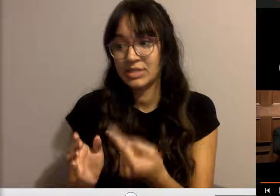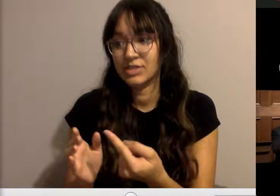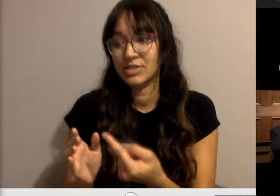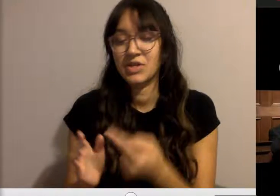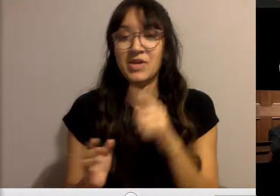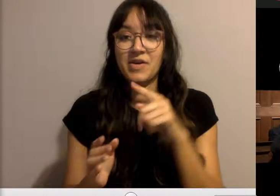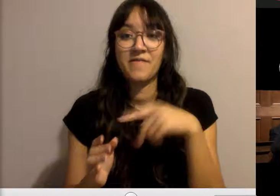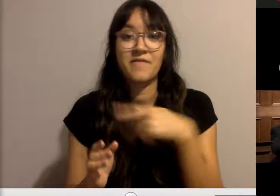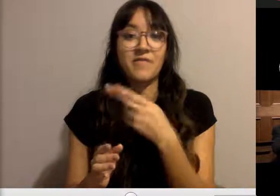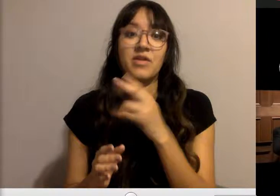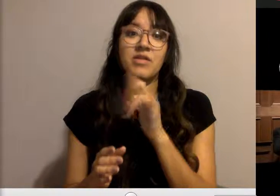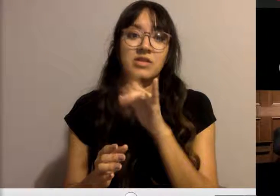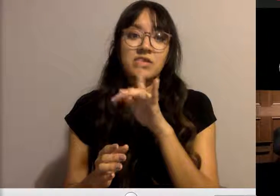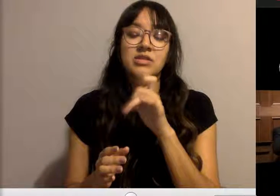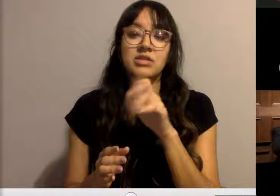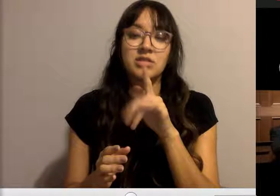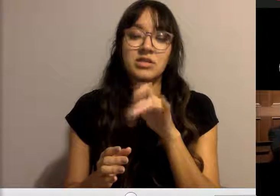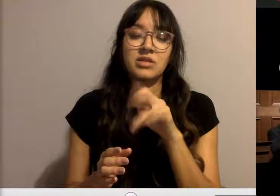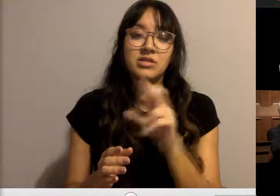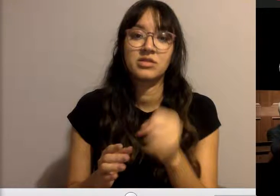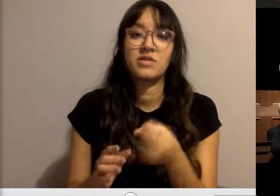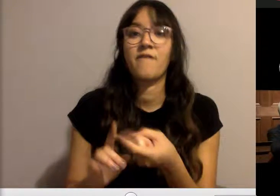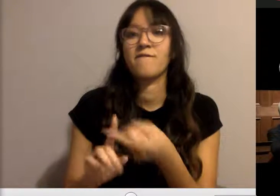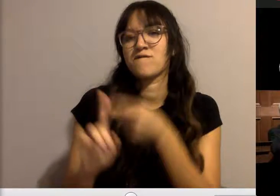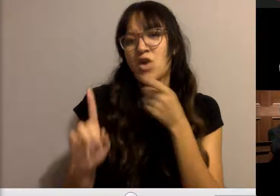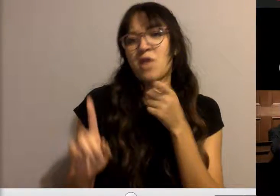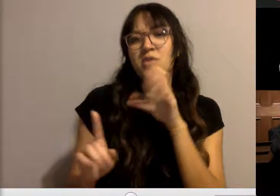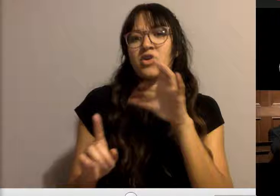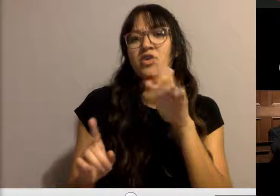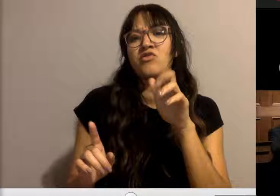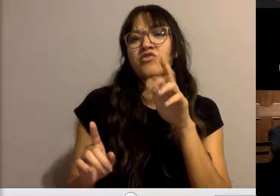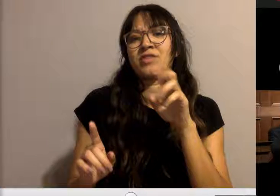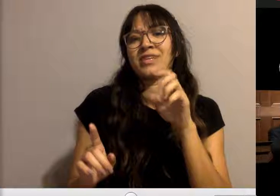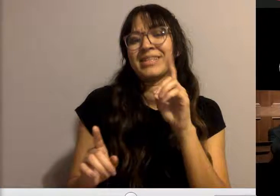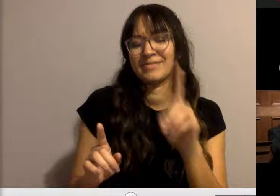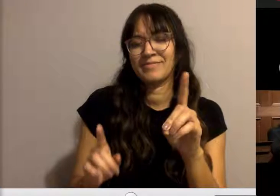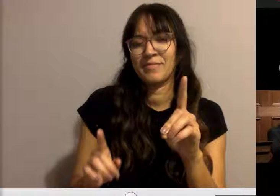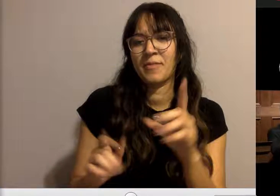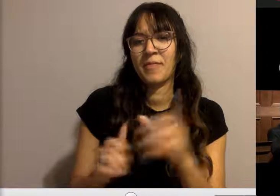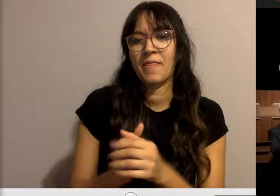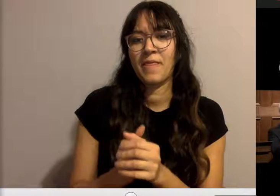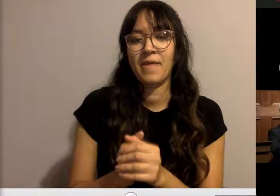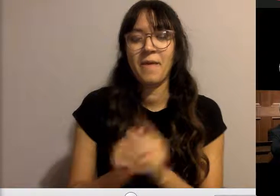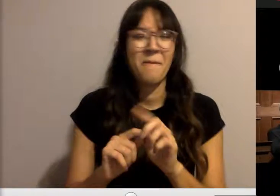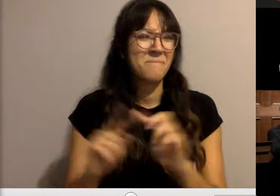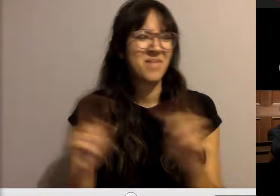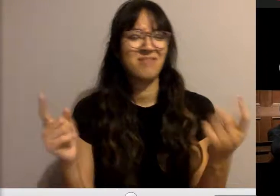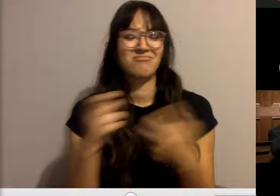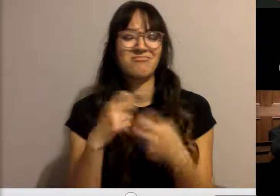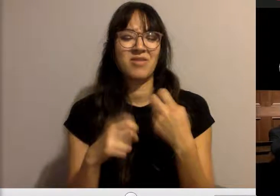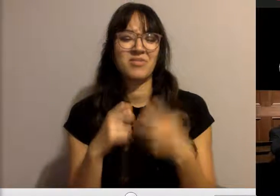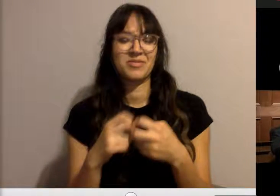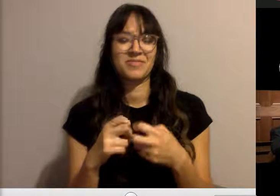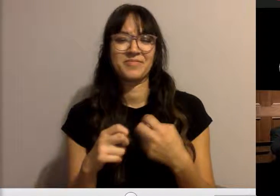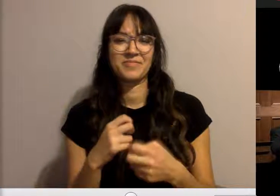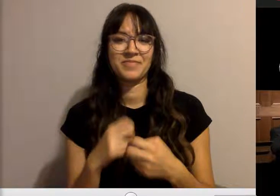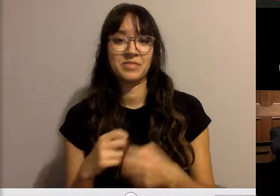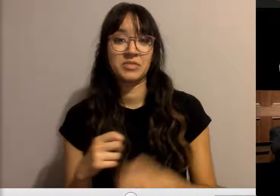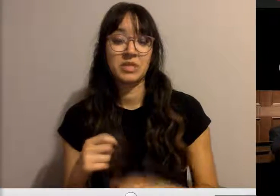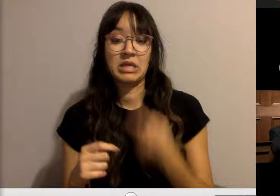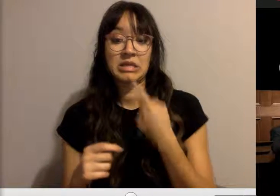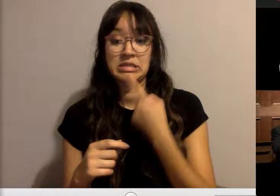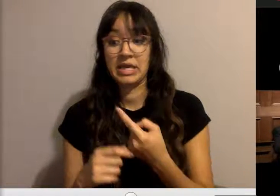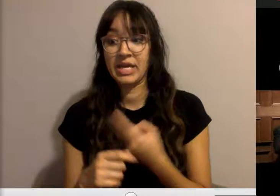way, you can. But there's a problem because there's not a single site that we can point to where we say these people came